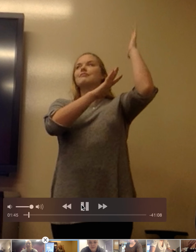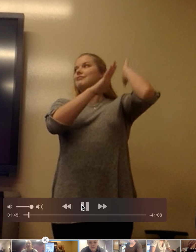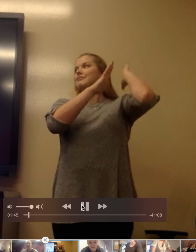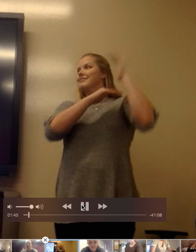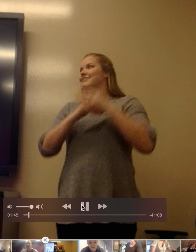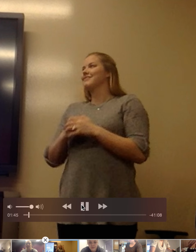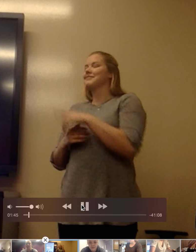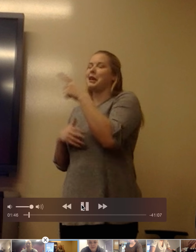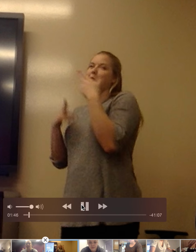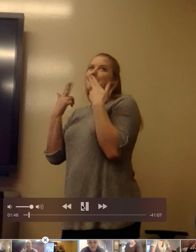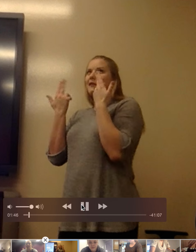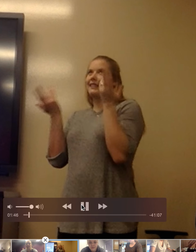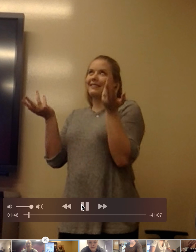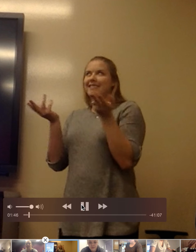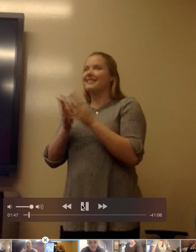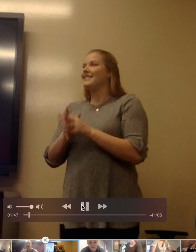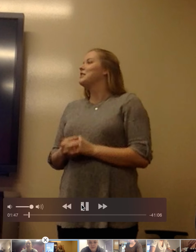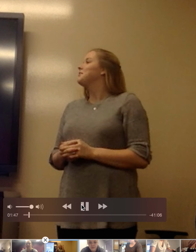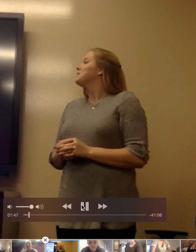So when we look back to that time period,